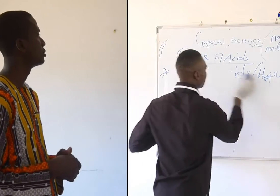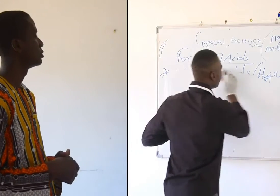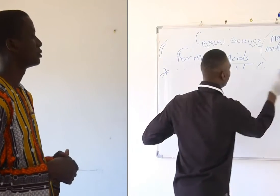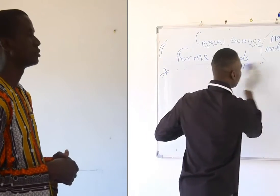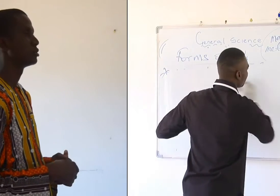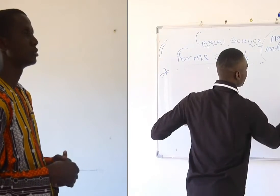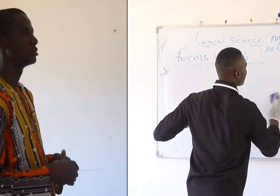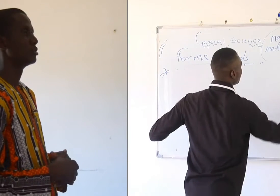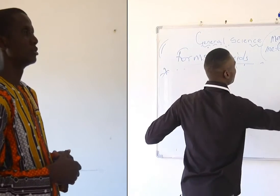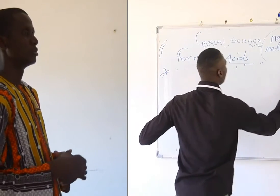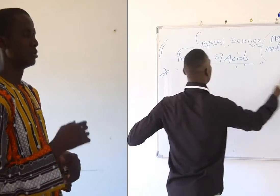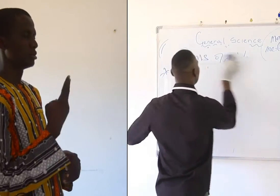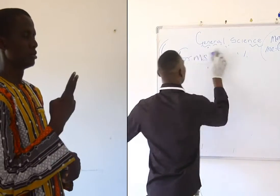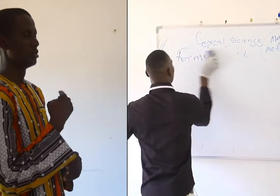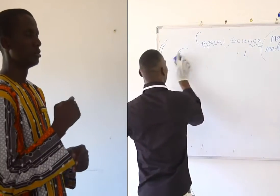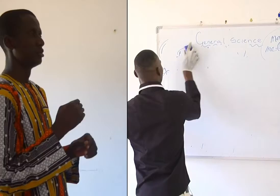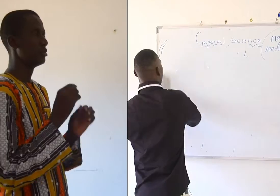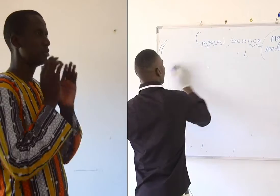quickly.